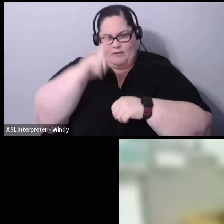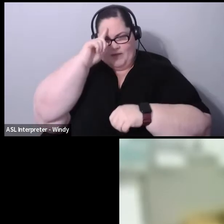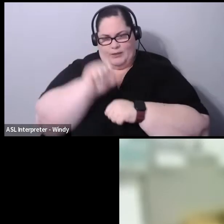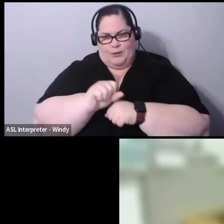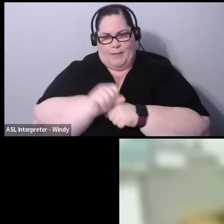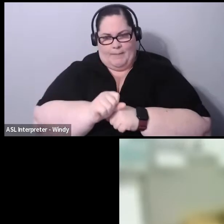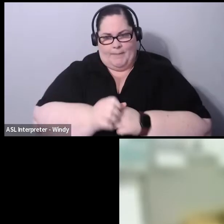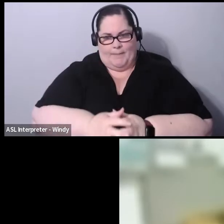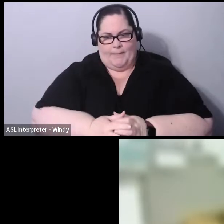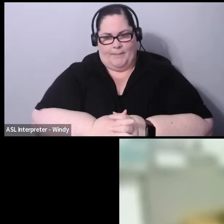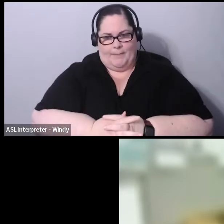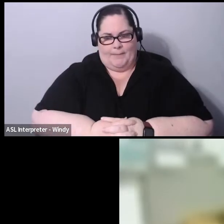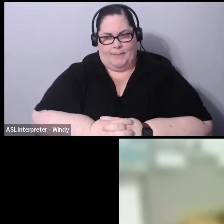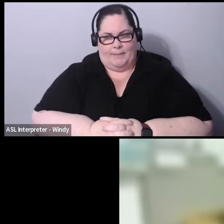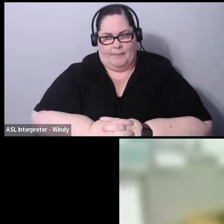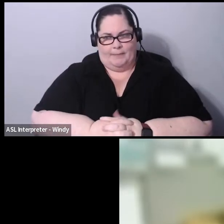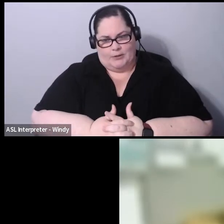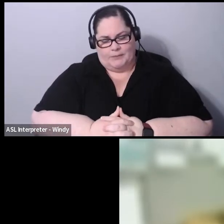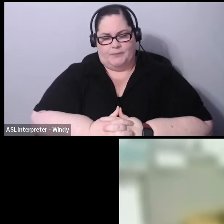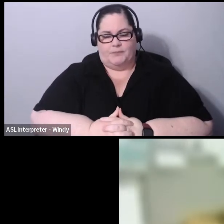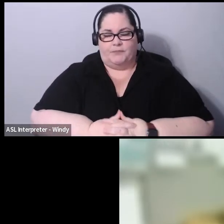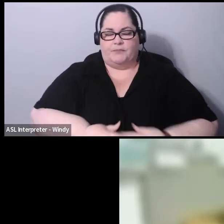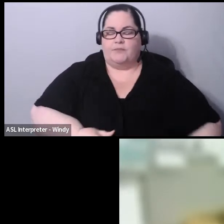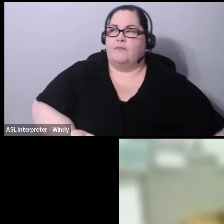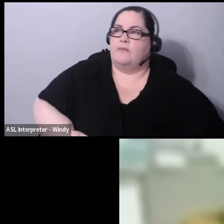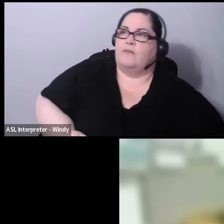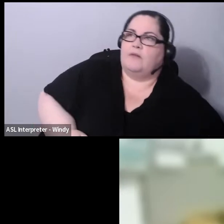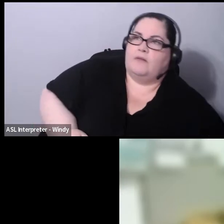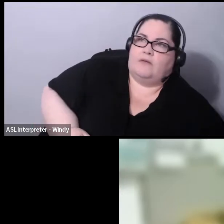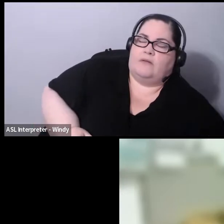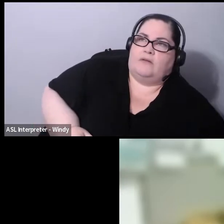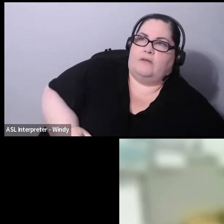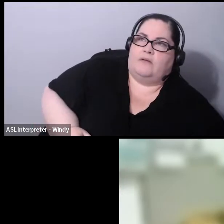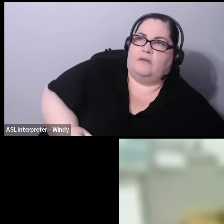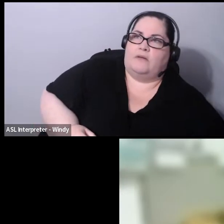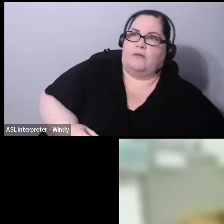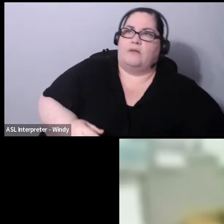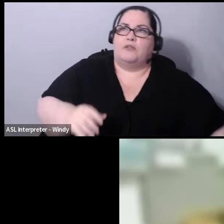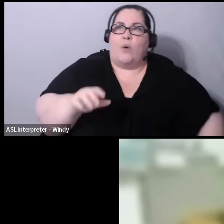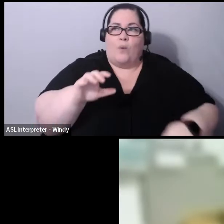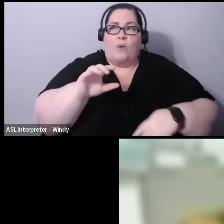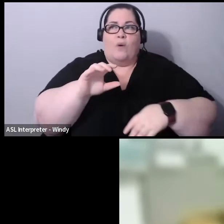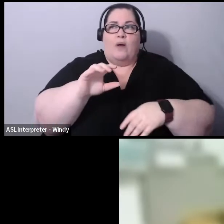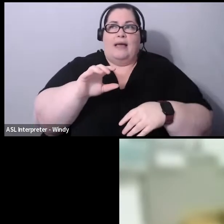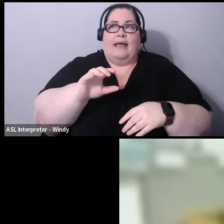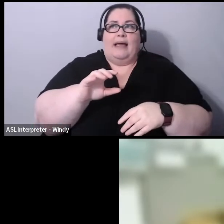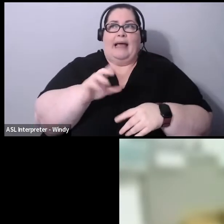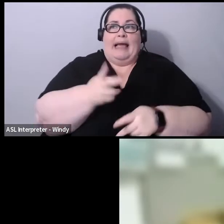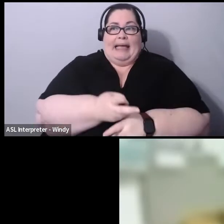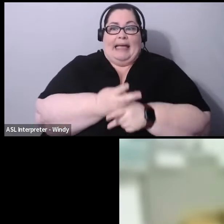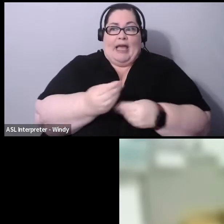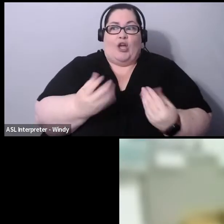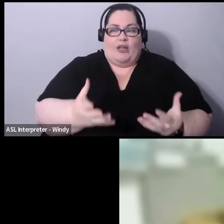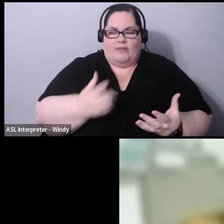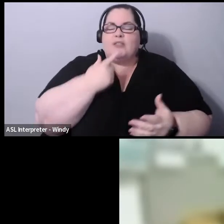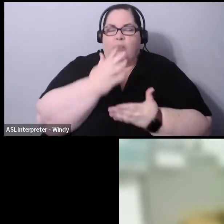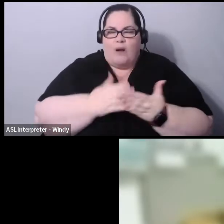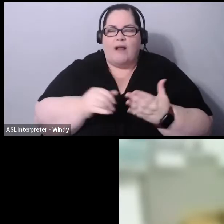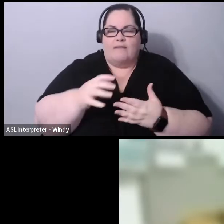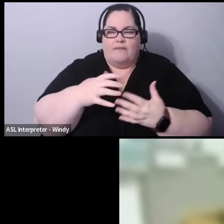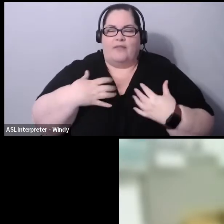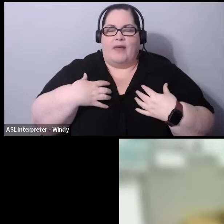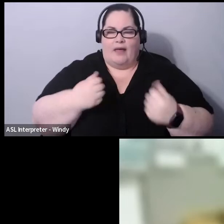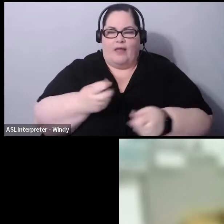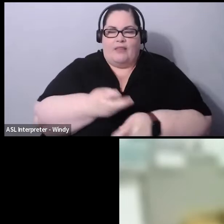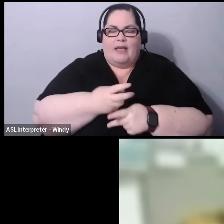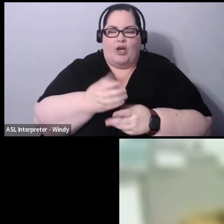available also. So caregivers is part of the healthcare sector that I work in,